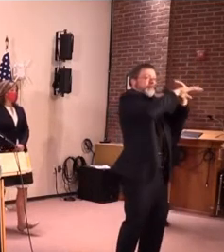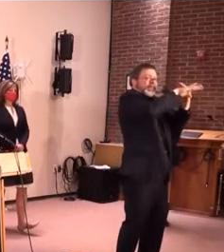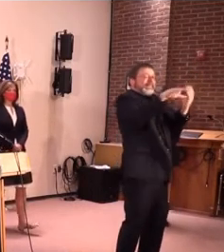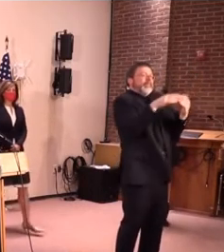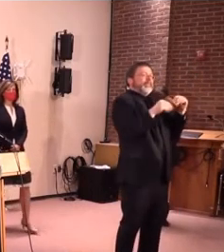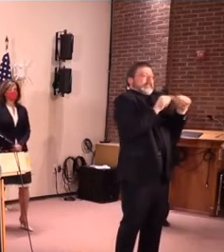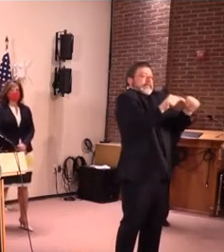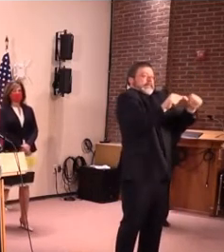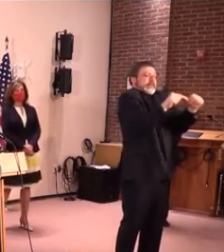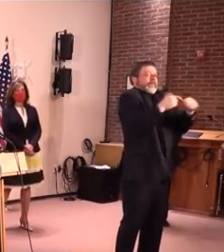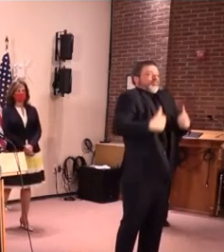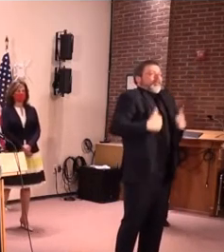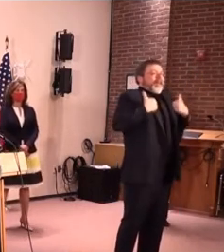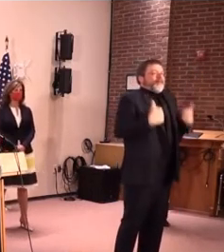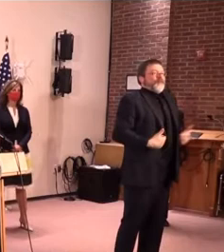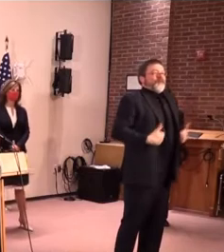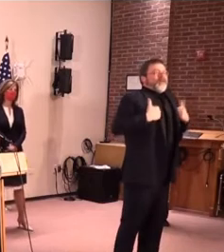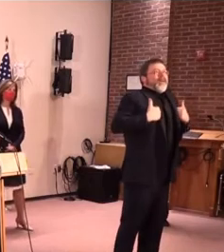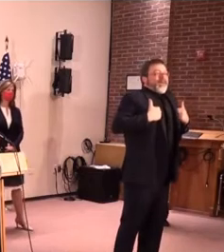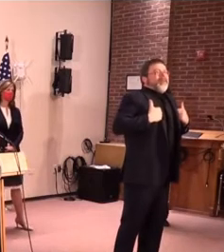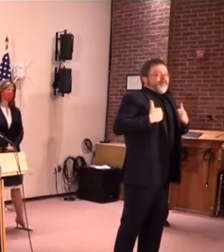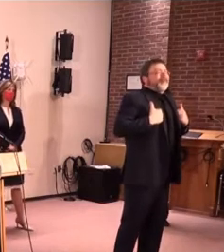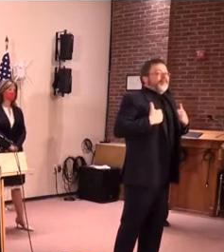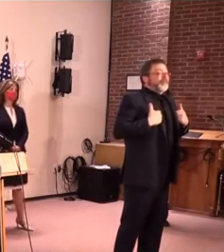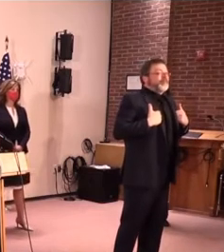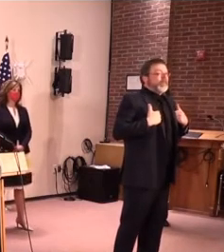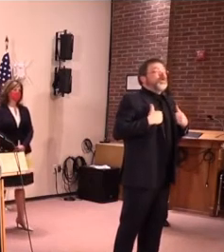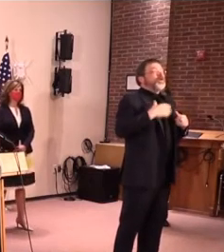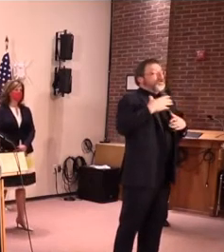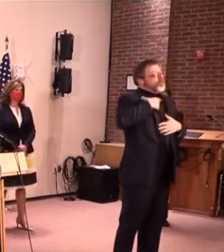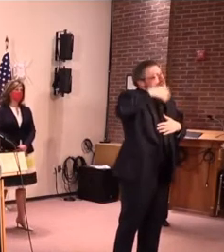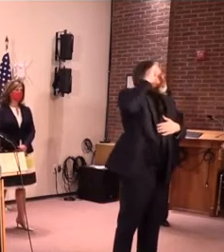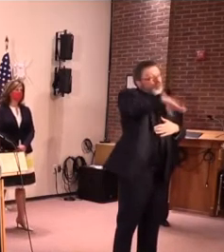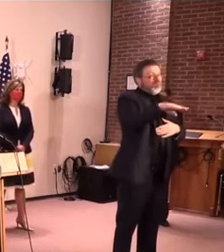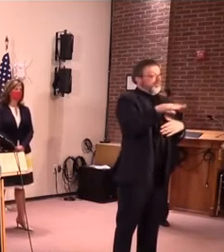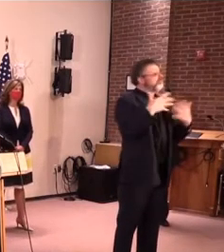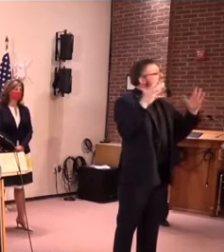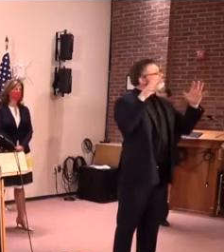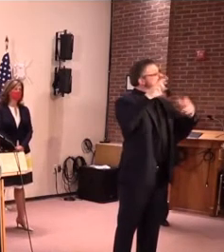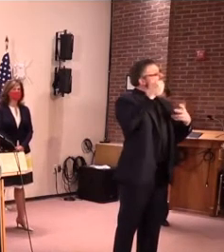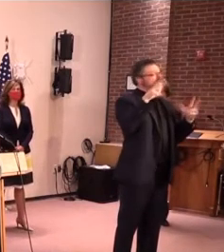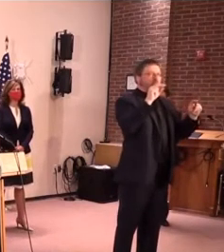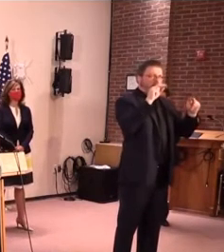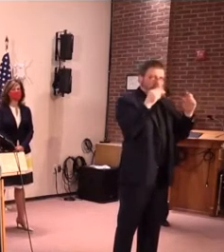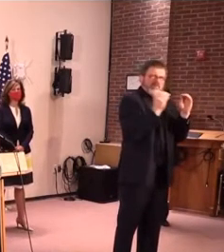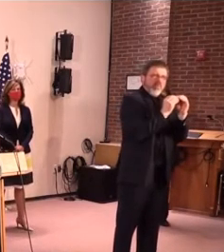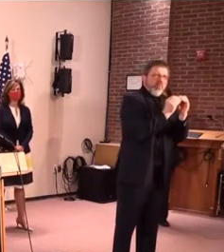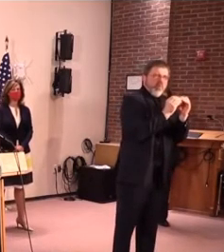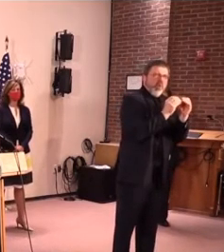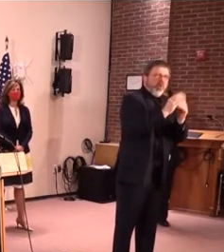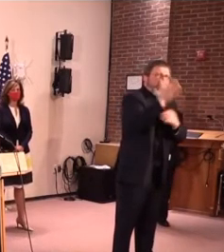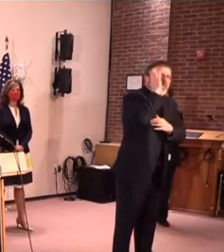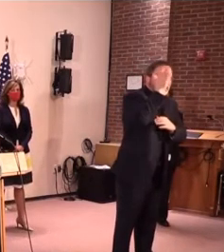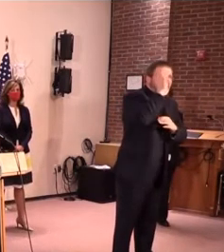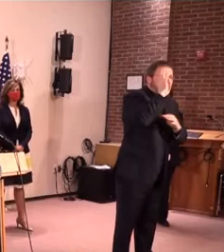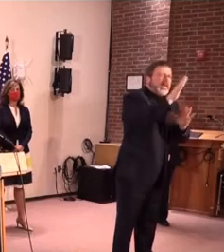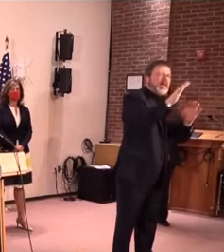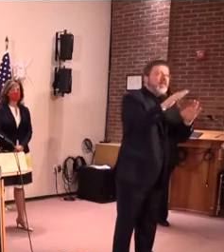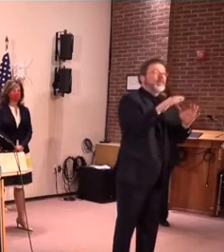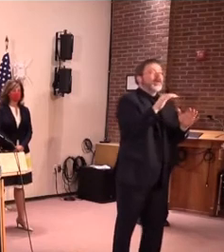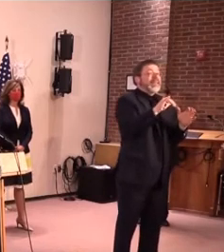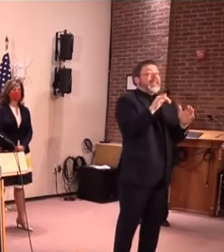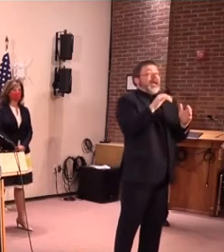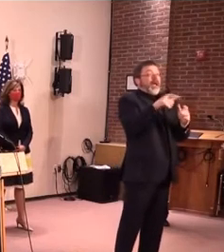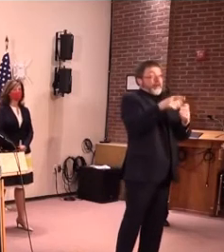well. But this is really just to stabilize those who are in dire straits right now, to make sure that they can exist as